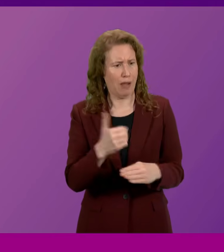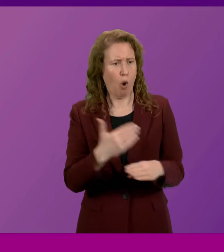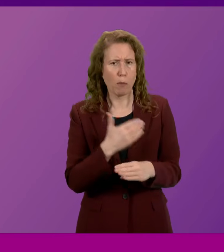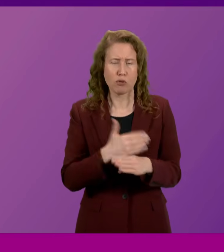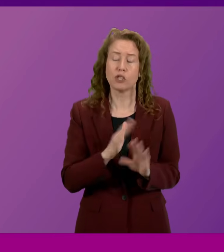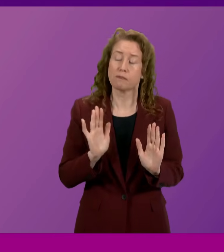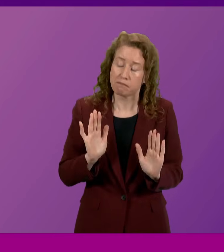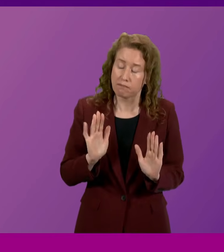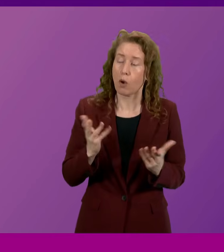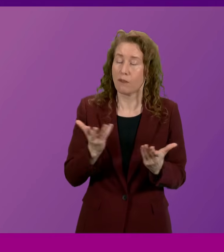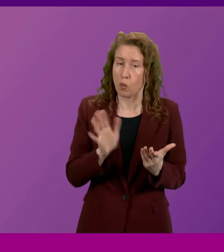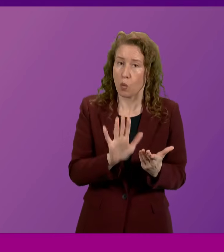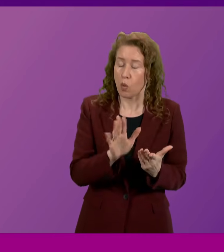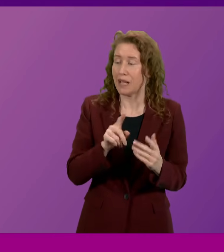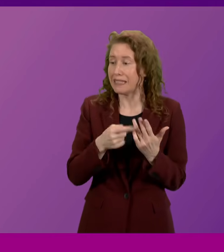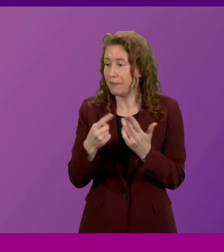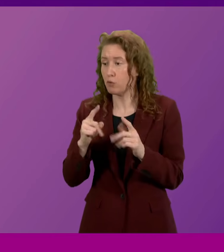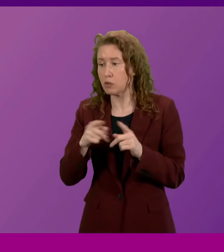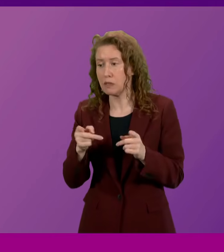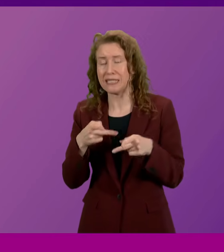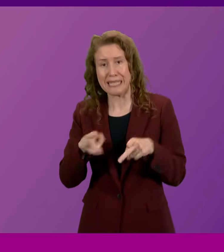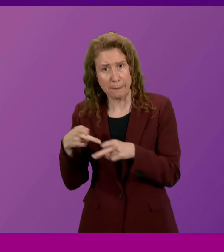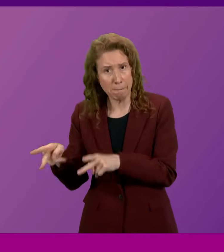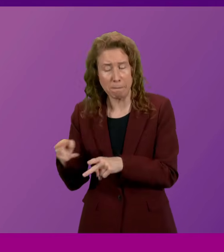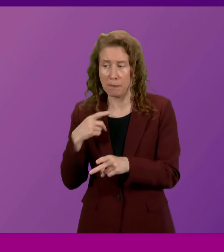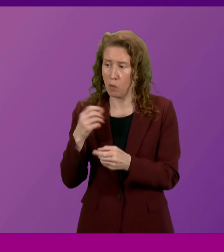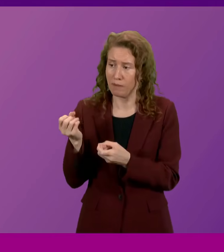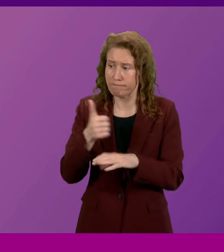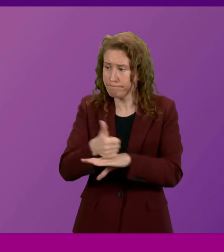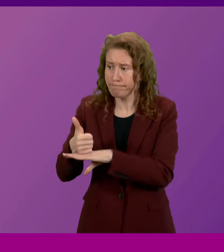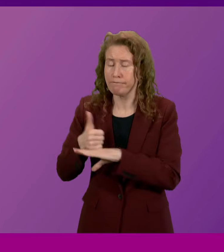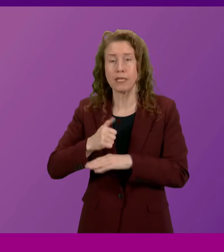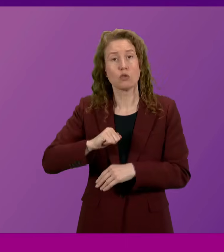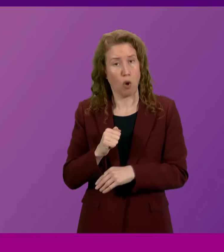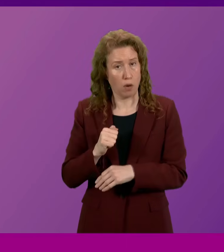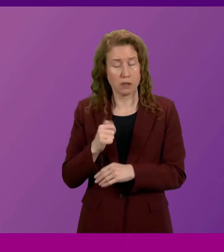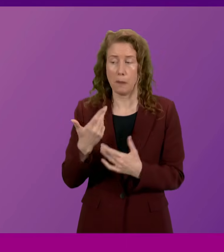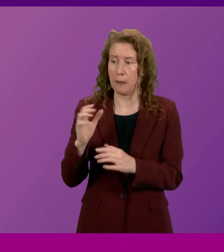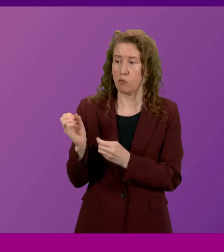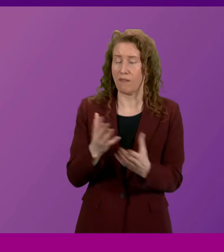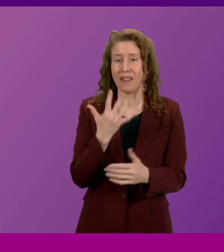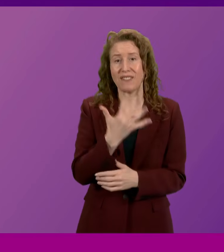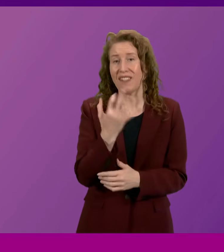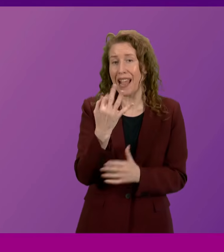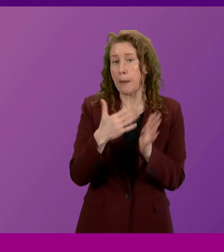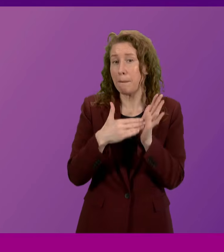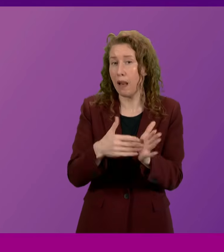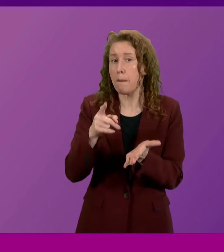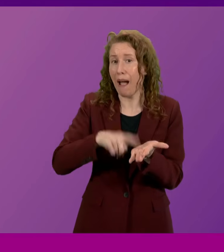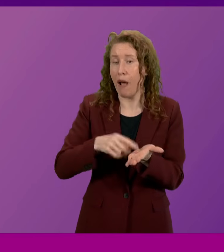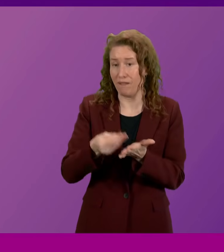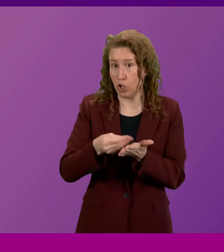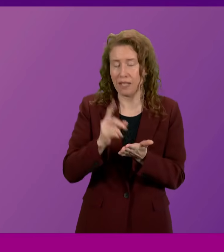Now, of course, through a number of different schemes that the Government has put forward in Scotland, we've provided £58 million of funding